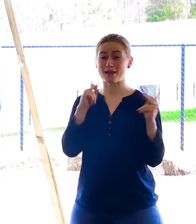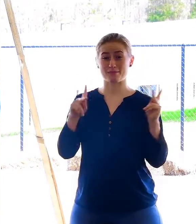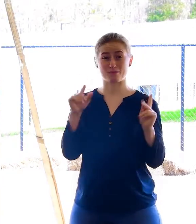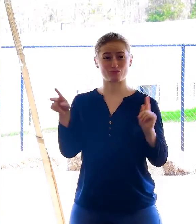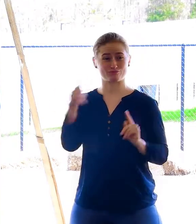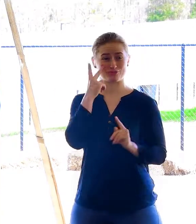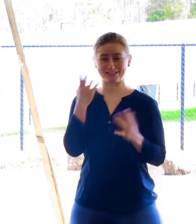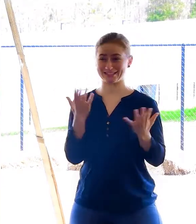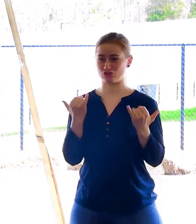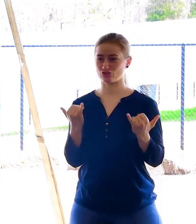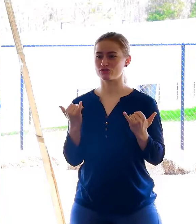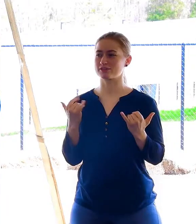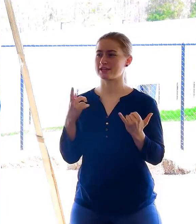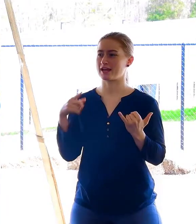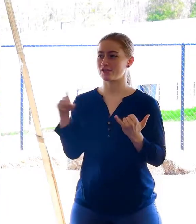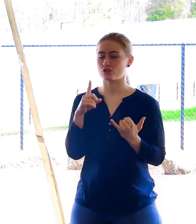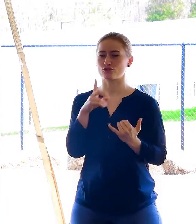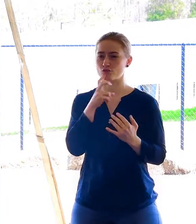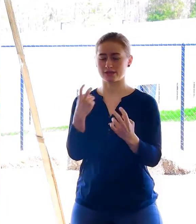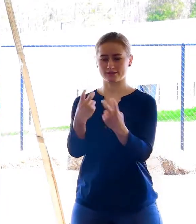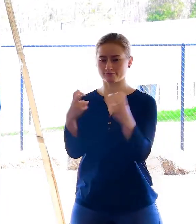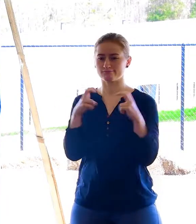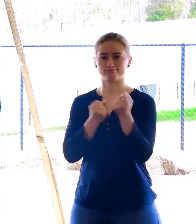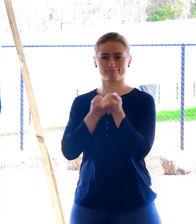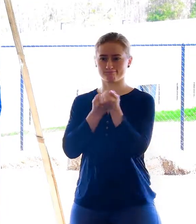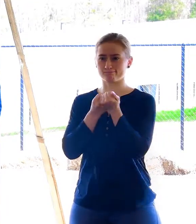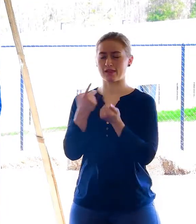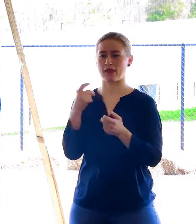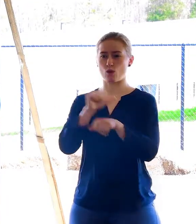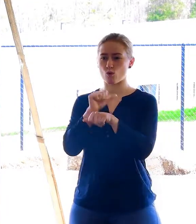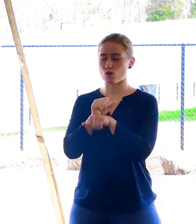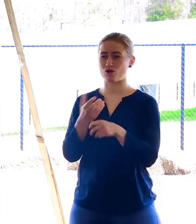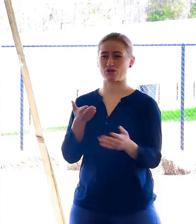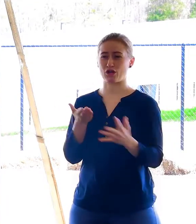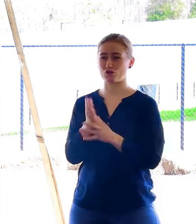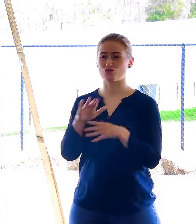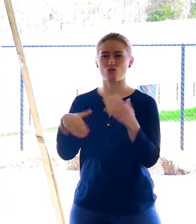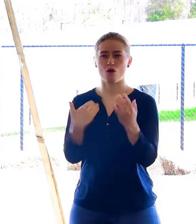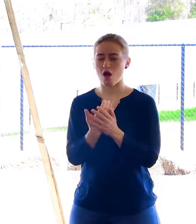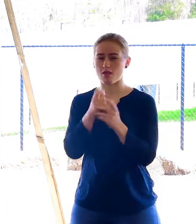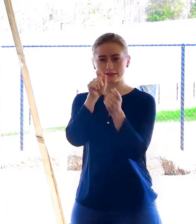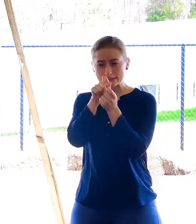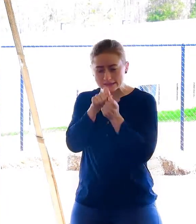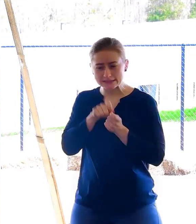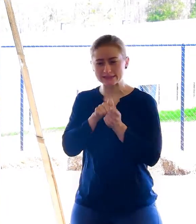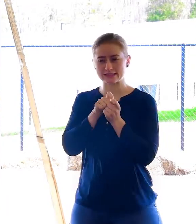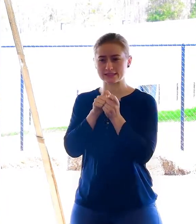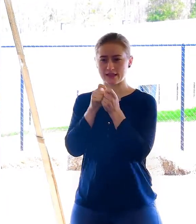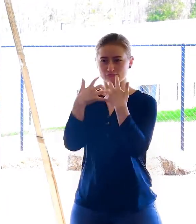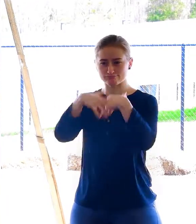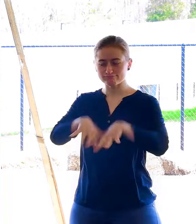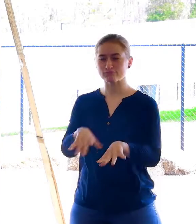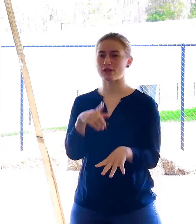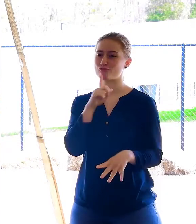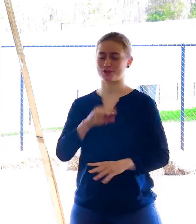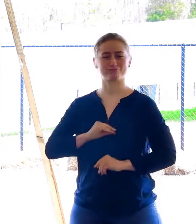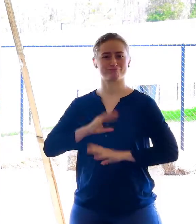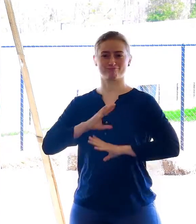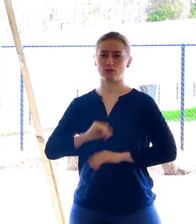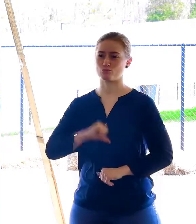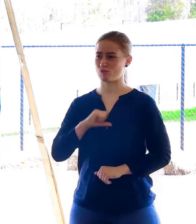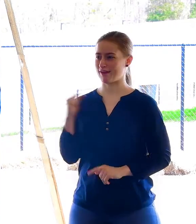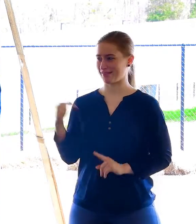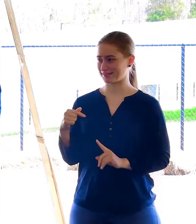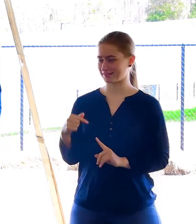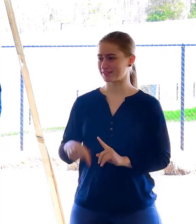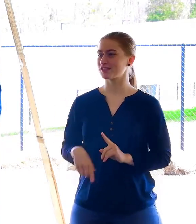see here are the ones who are around that table, who are working through all of those details. And we're very proud of this.